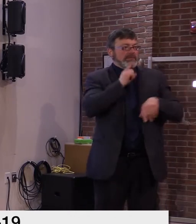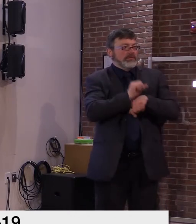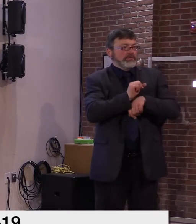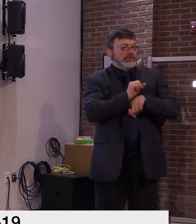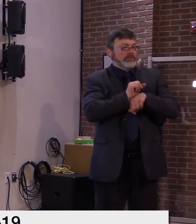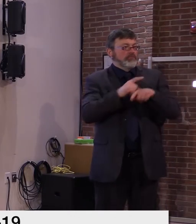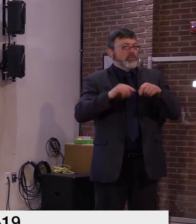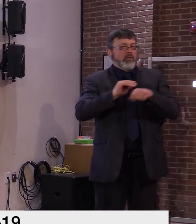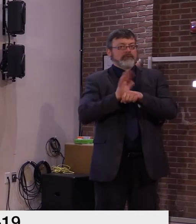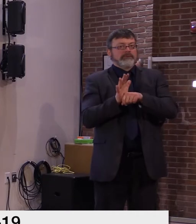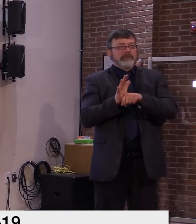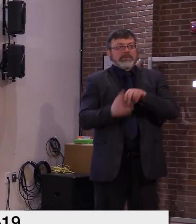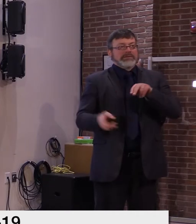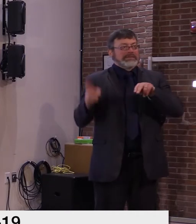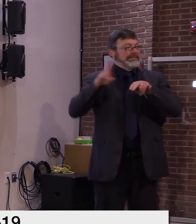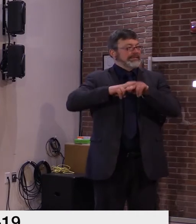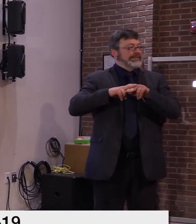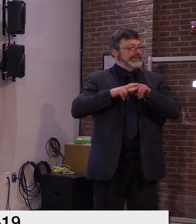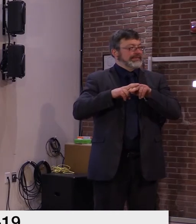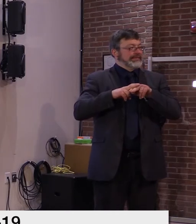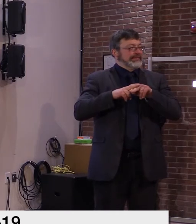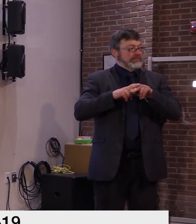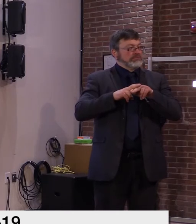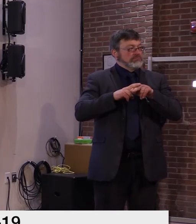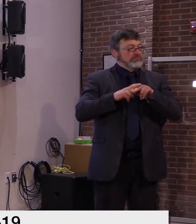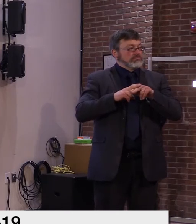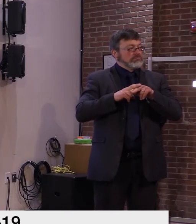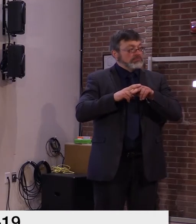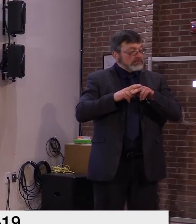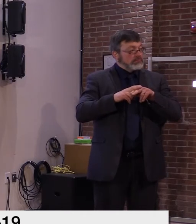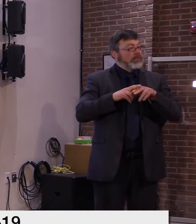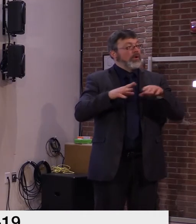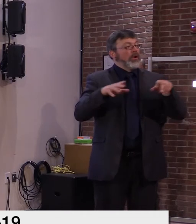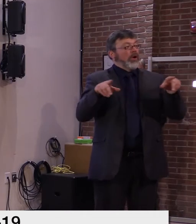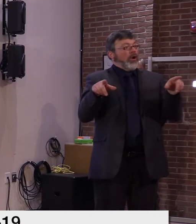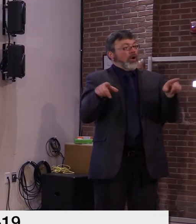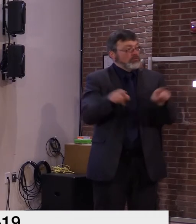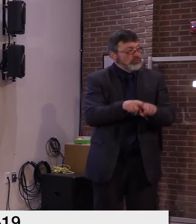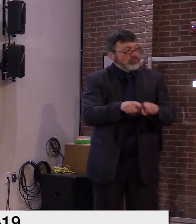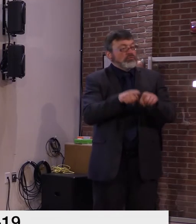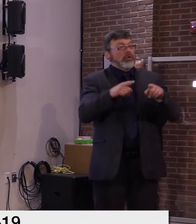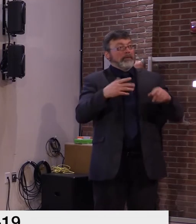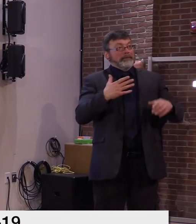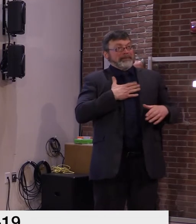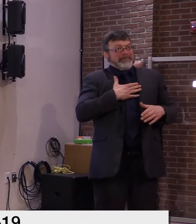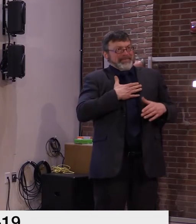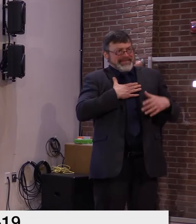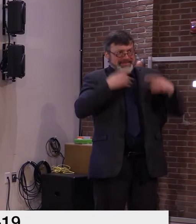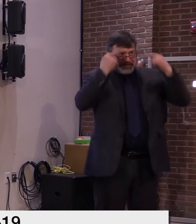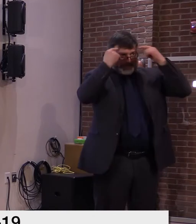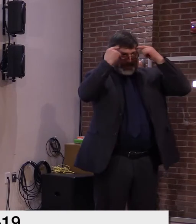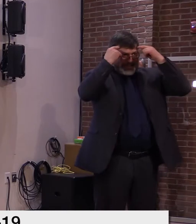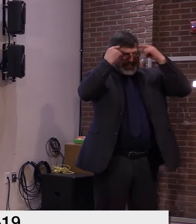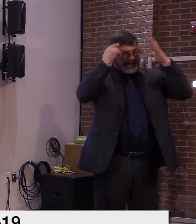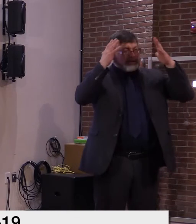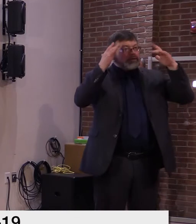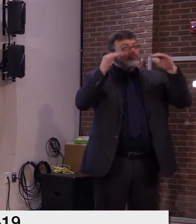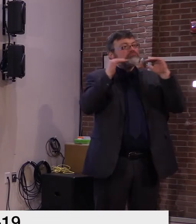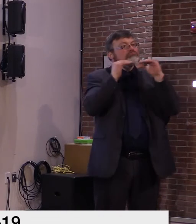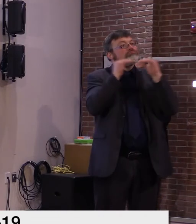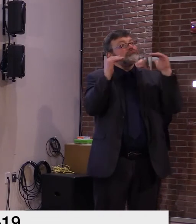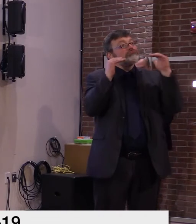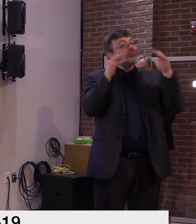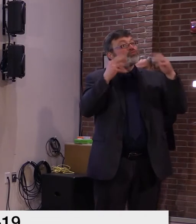own mental health, but about the mental health of those around them. 47% of high schoolers reported that COVID has worsened